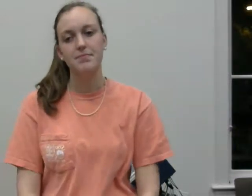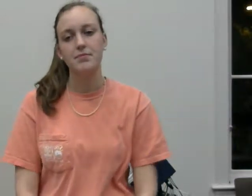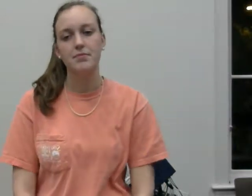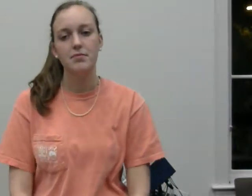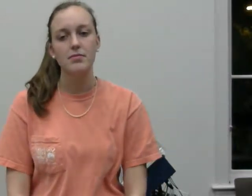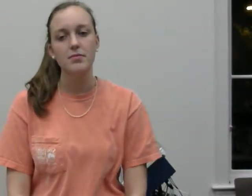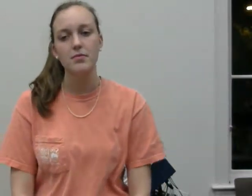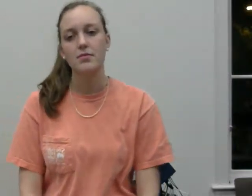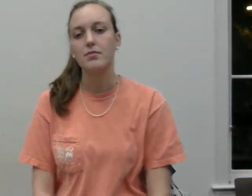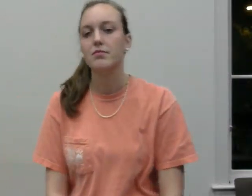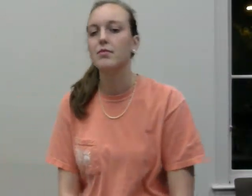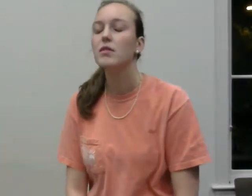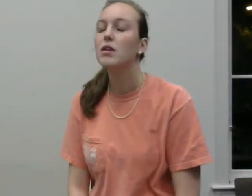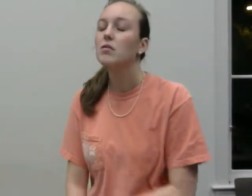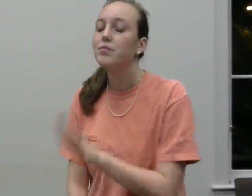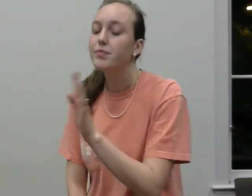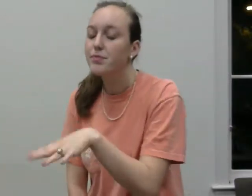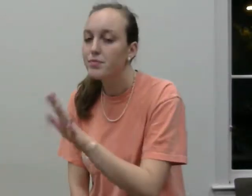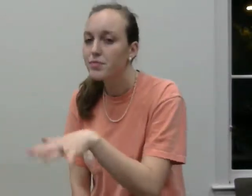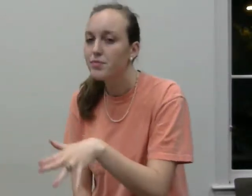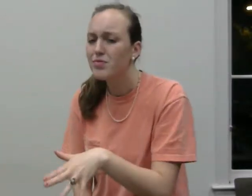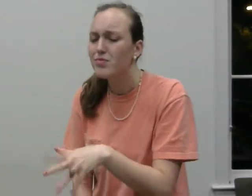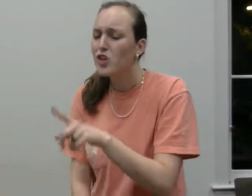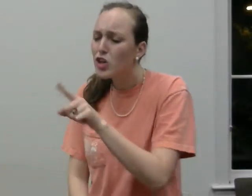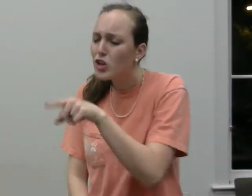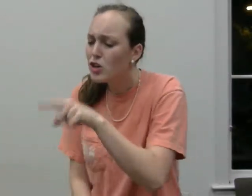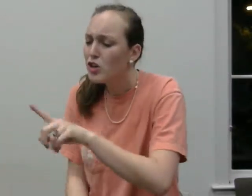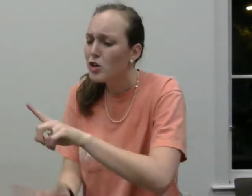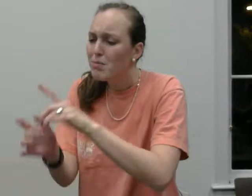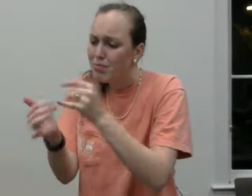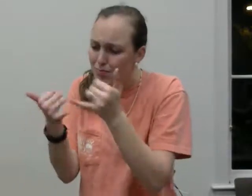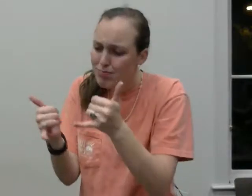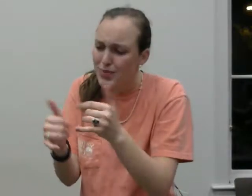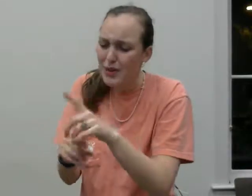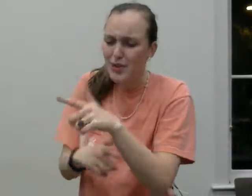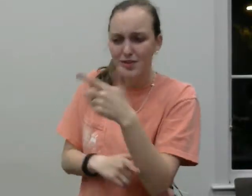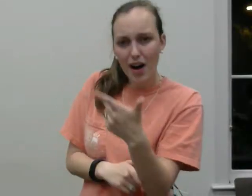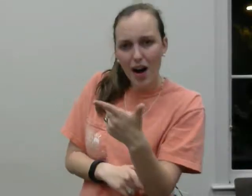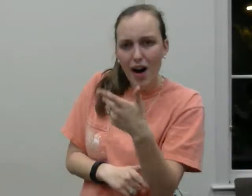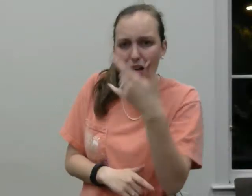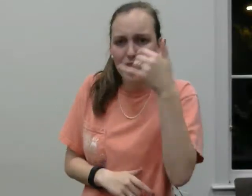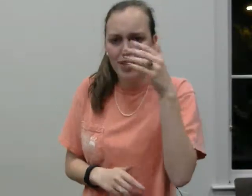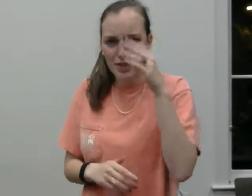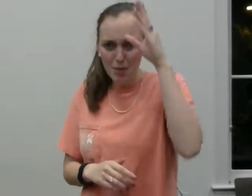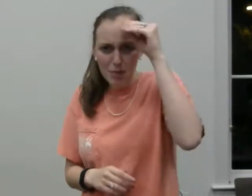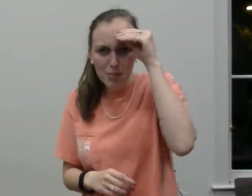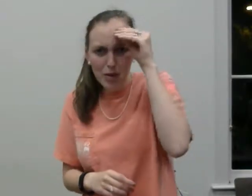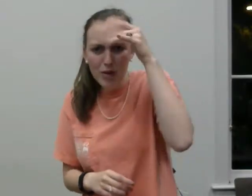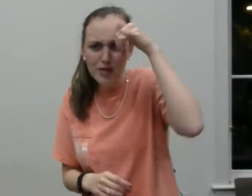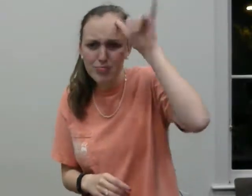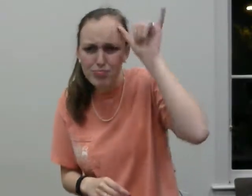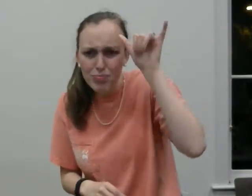Now, Ferdinand, why don't you play with all the other little bulls and wash your